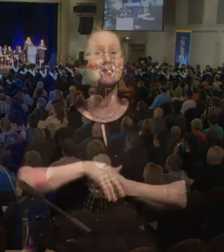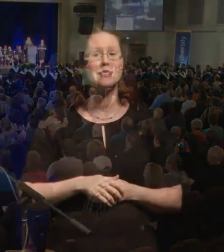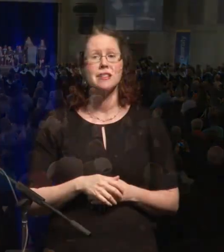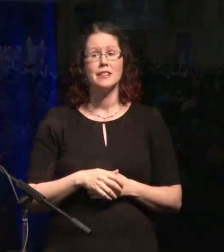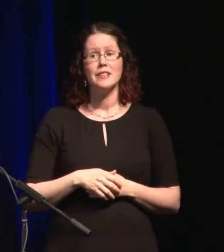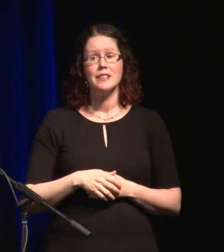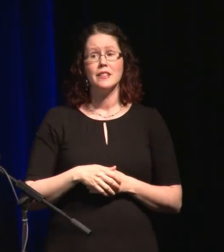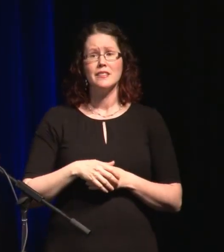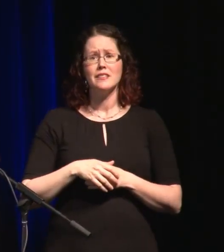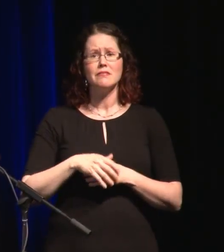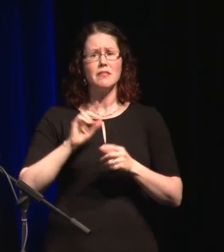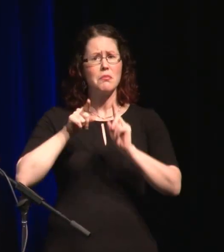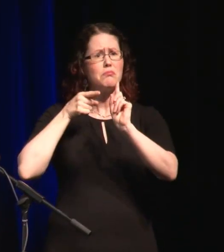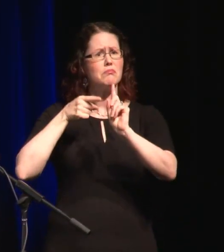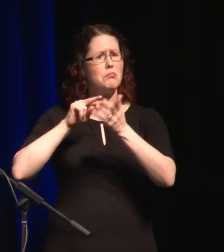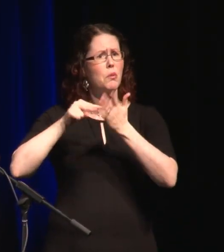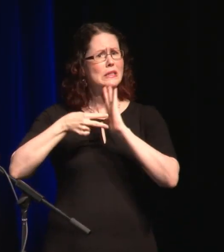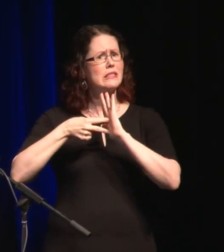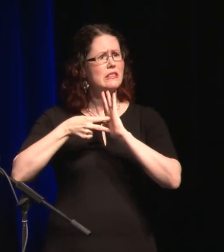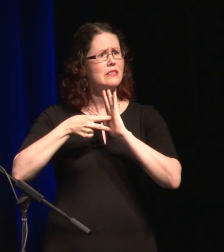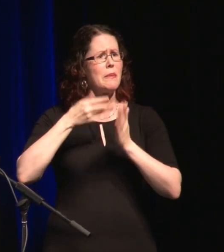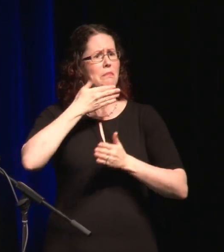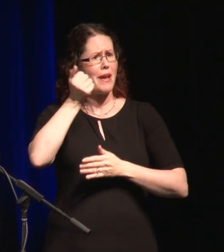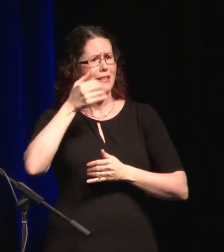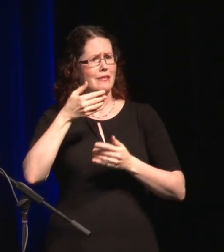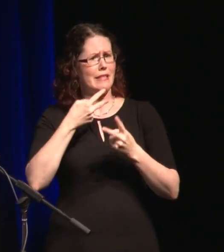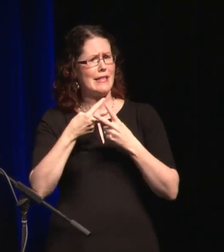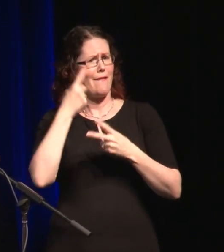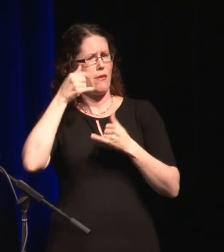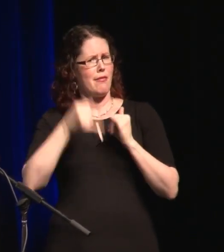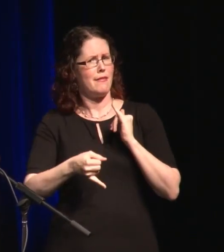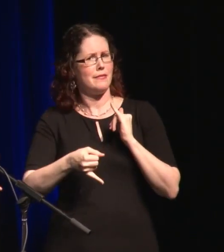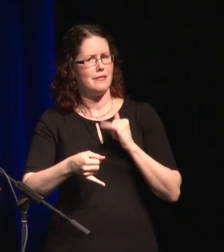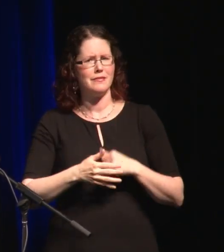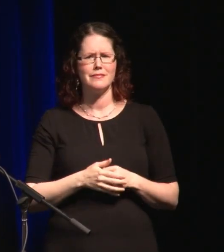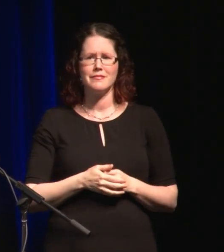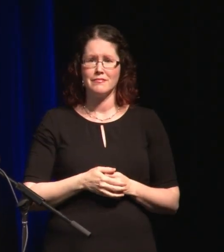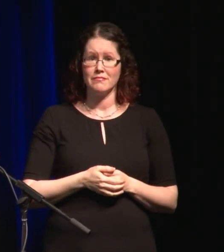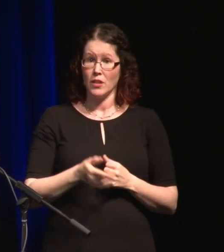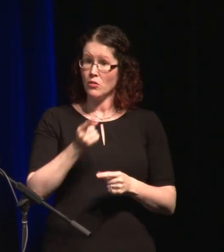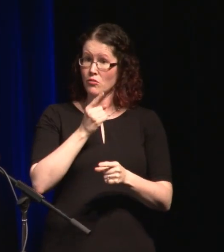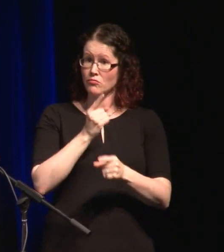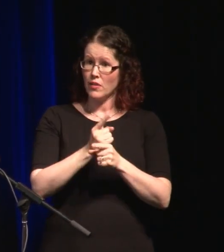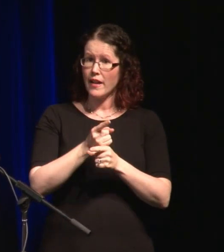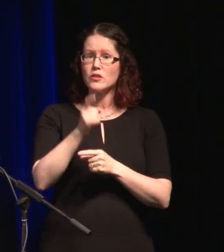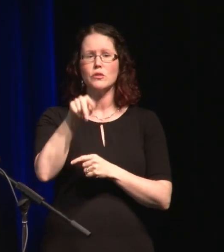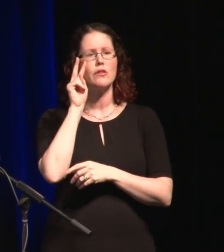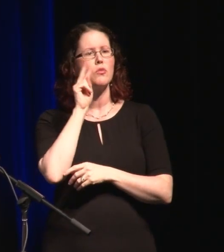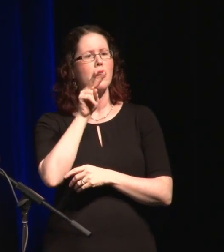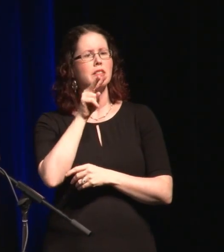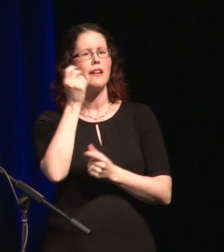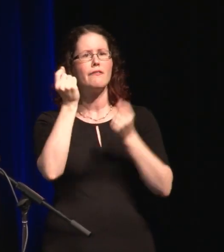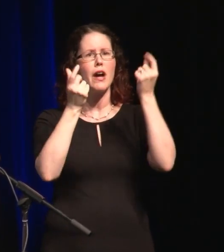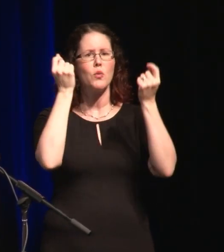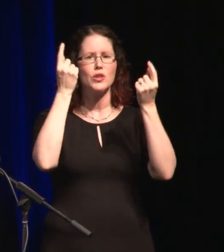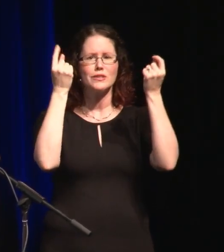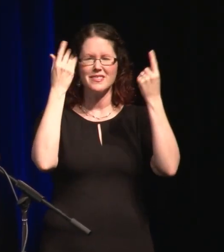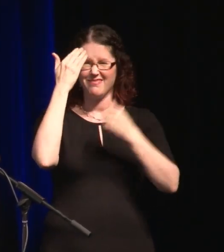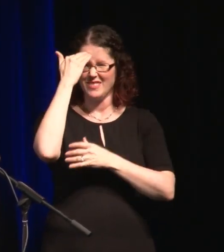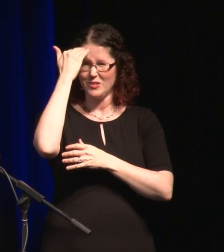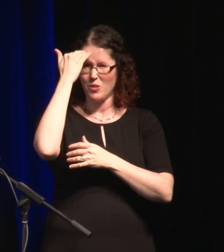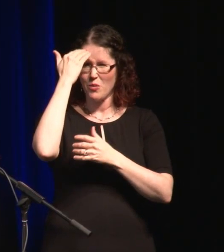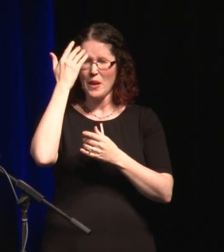had to be on purpose to leave the absolute best for last. Think about it. When you're watching fireworks, don't they save the